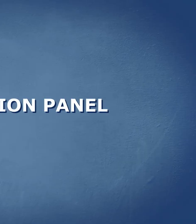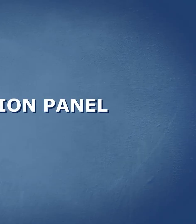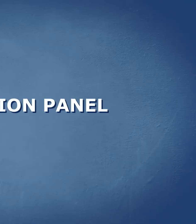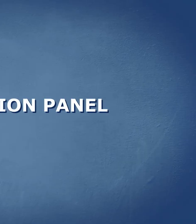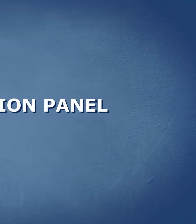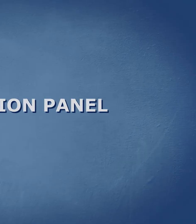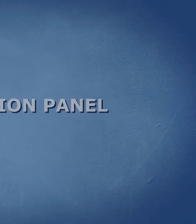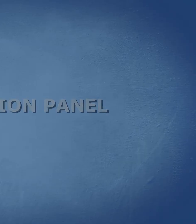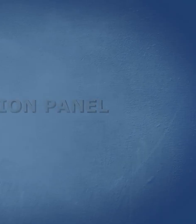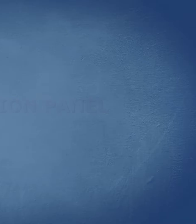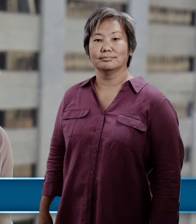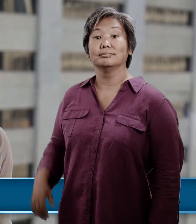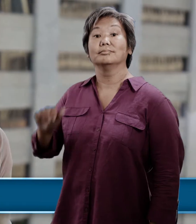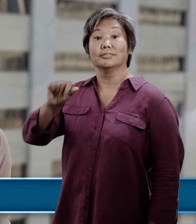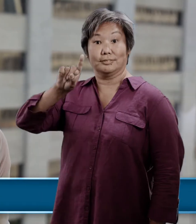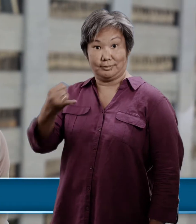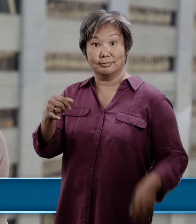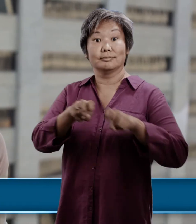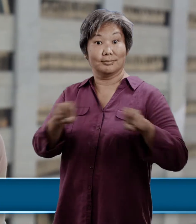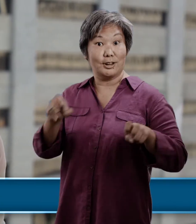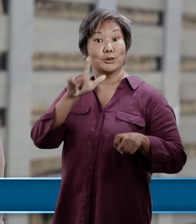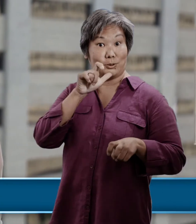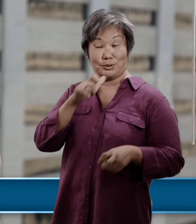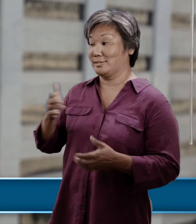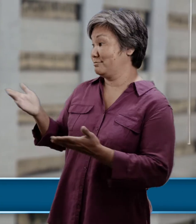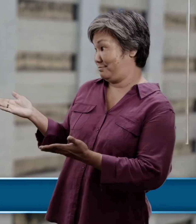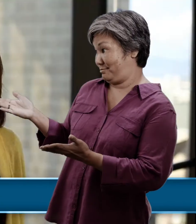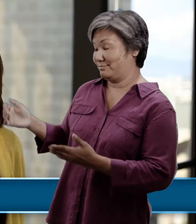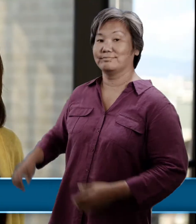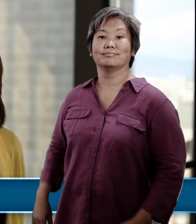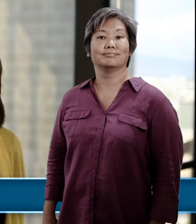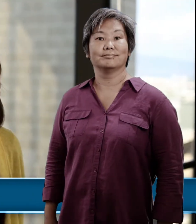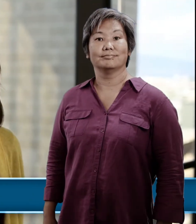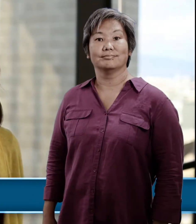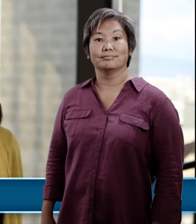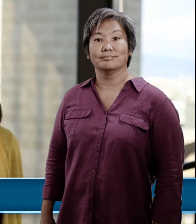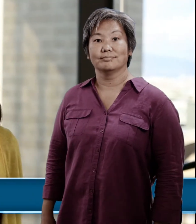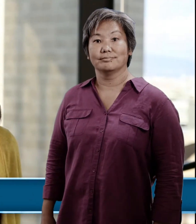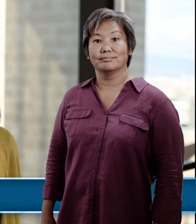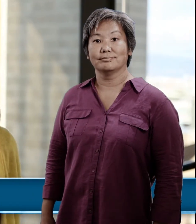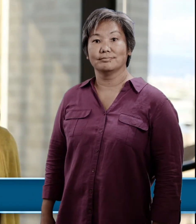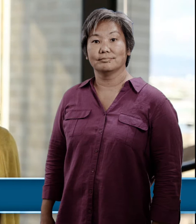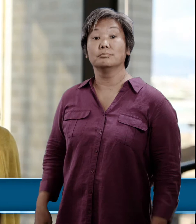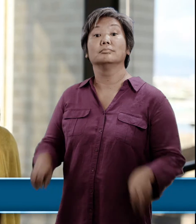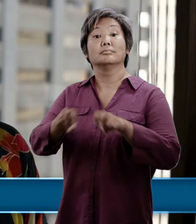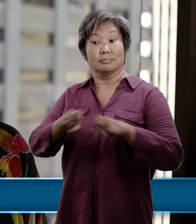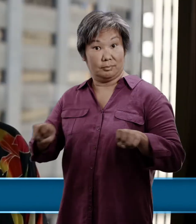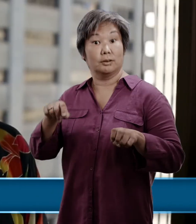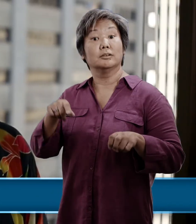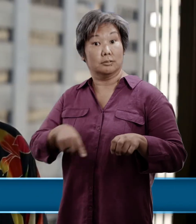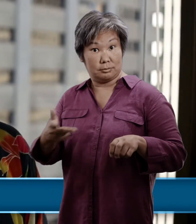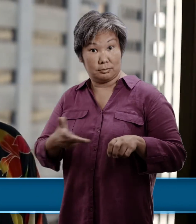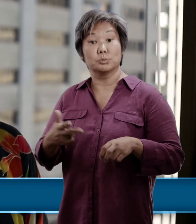Adjudication Panel. Our adjudication panel is Dr. Lucy Miller and retired Judge Gail Nakatani